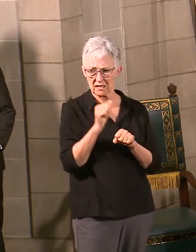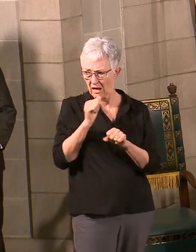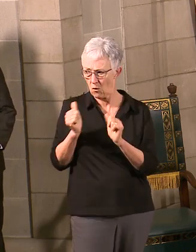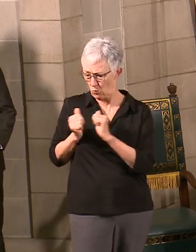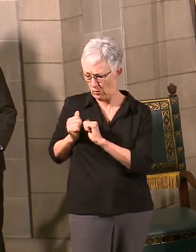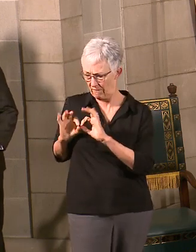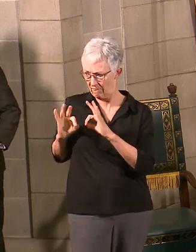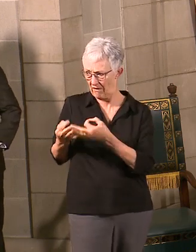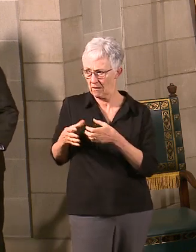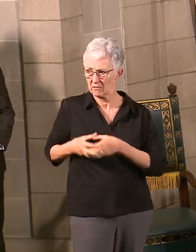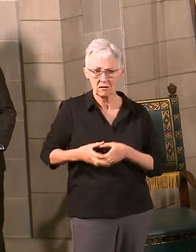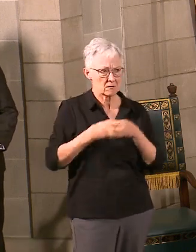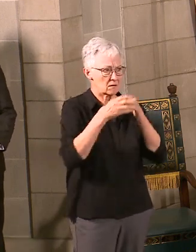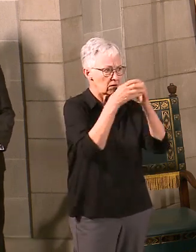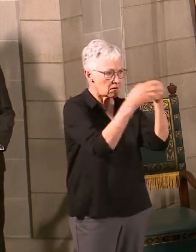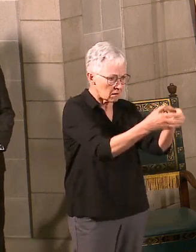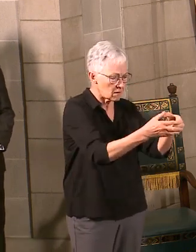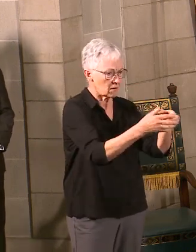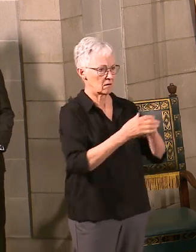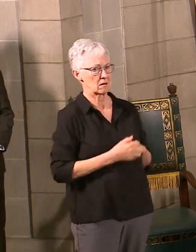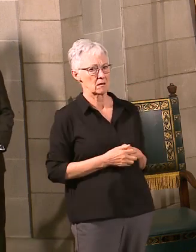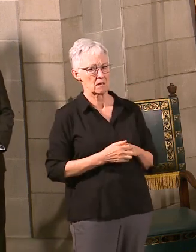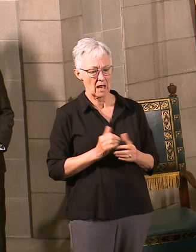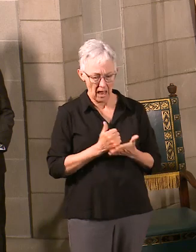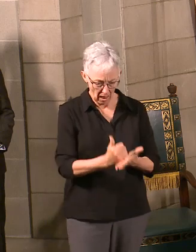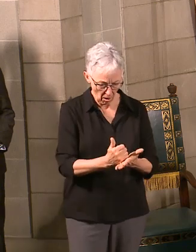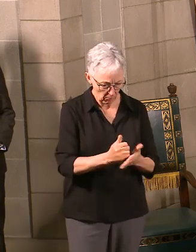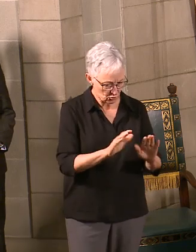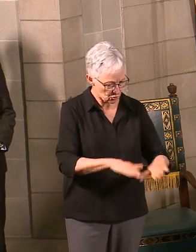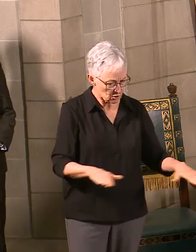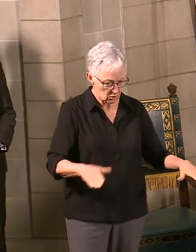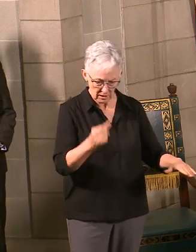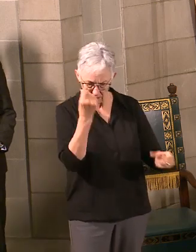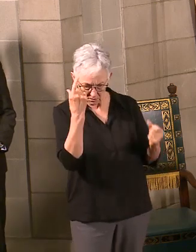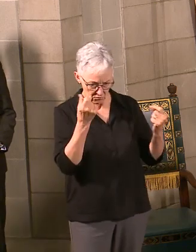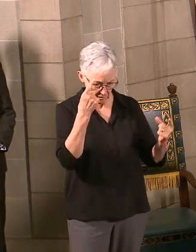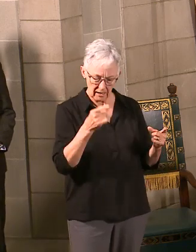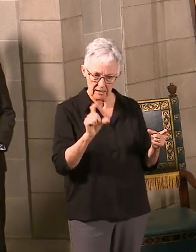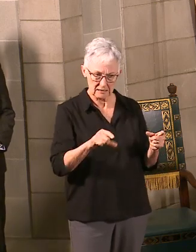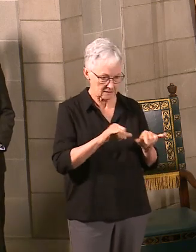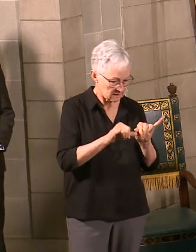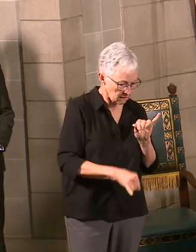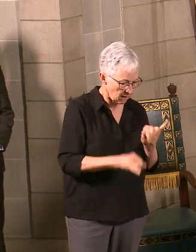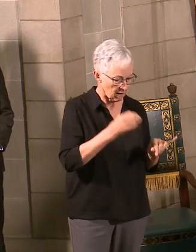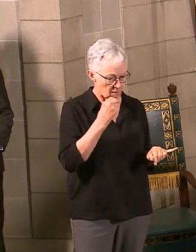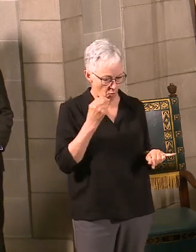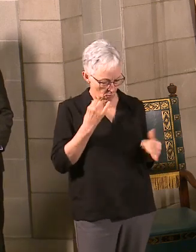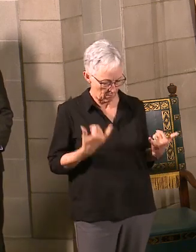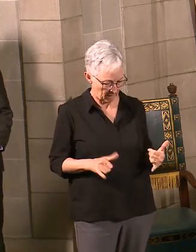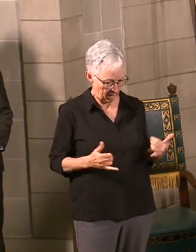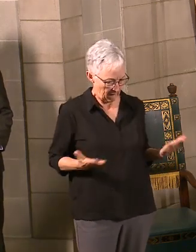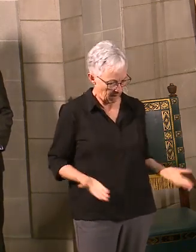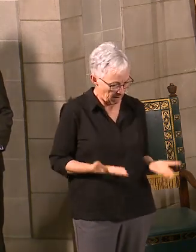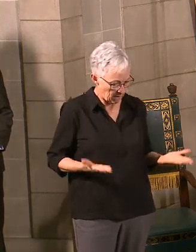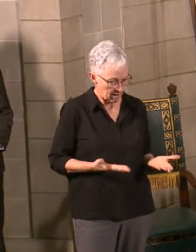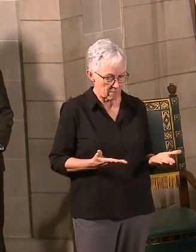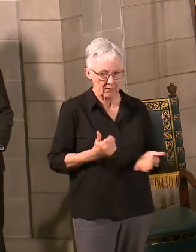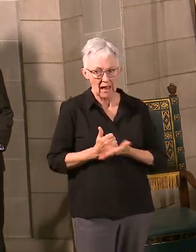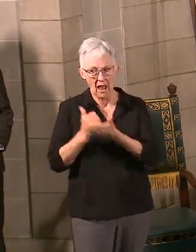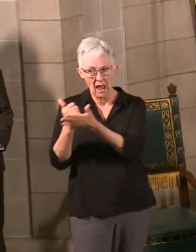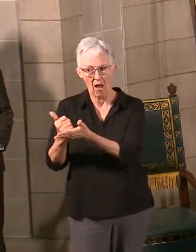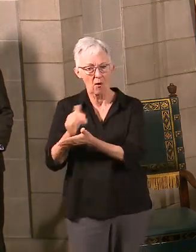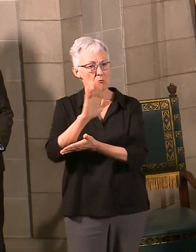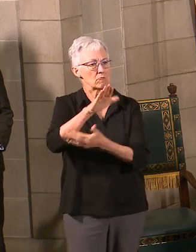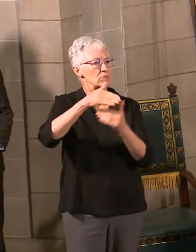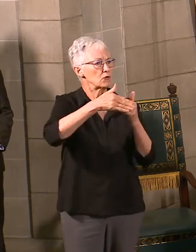Don't play at the playground. Play at home. Help seniors. Help them so they don't have to go out. And then exercise, but do it at home or with a